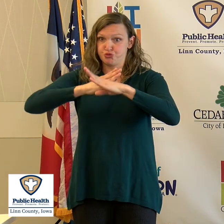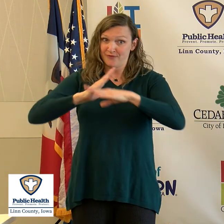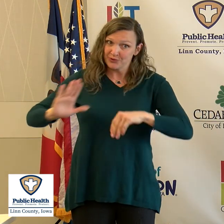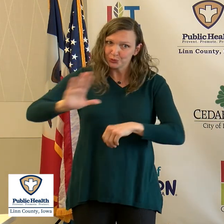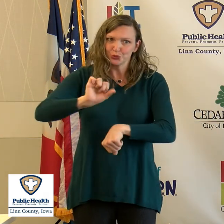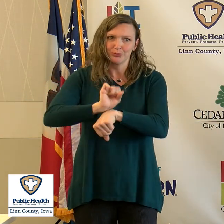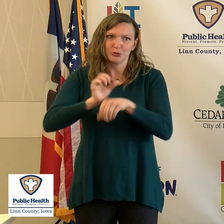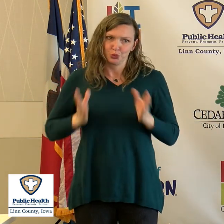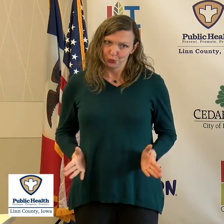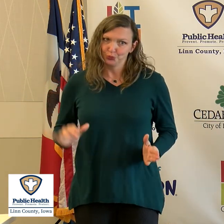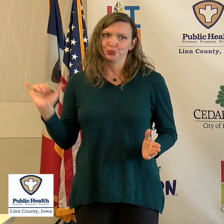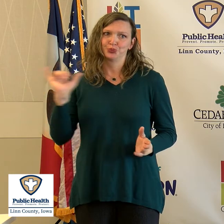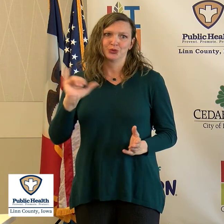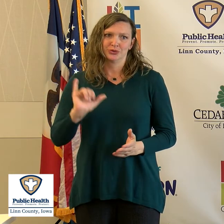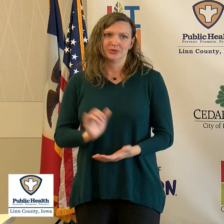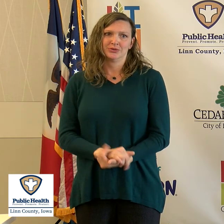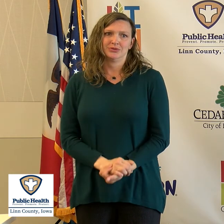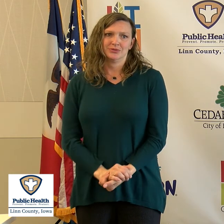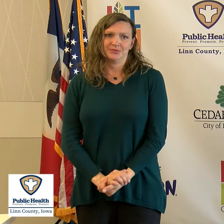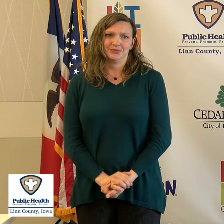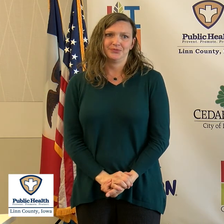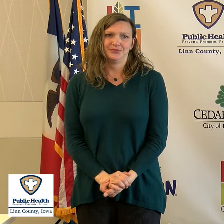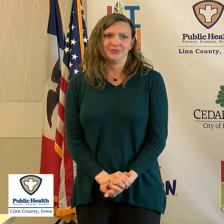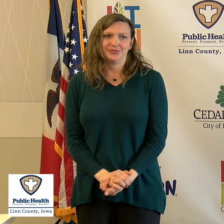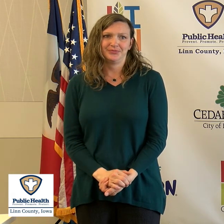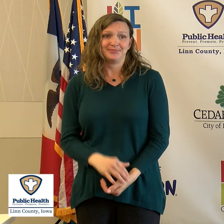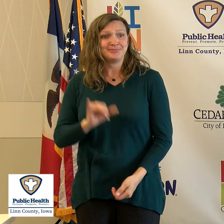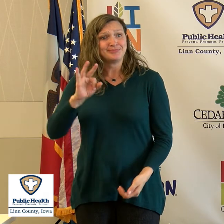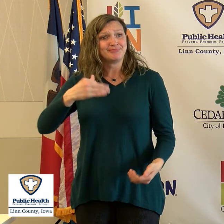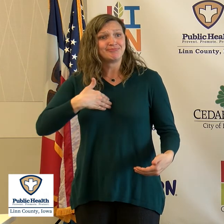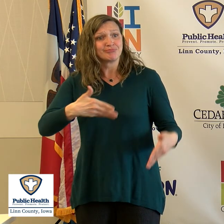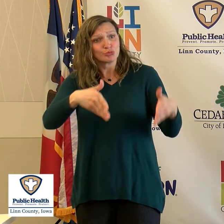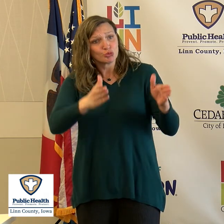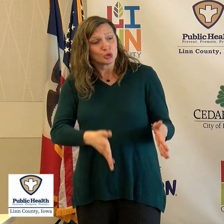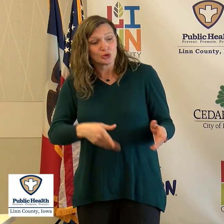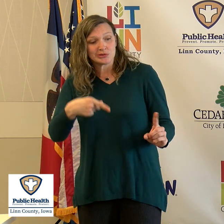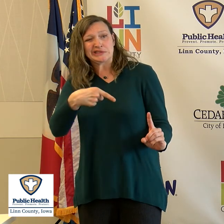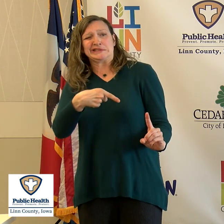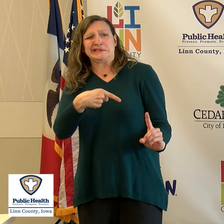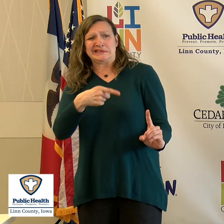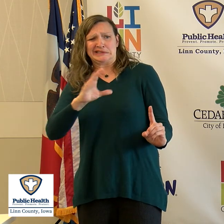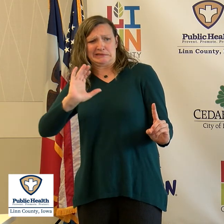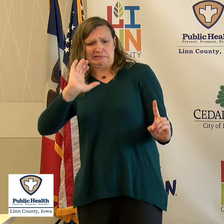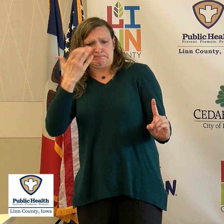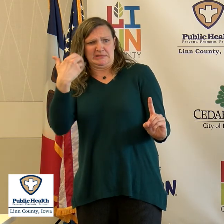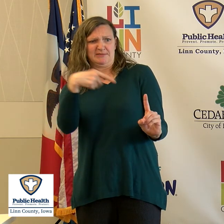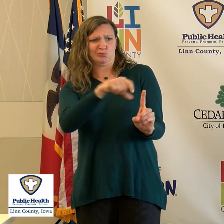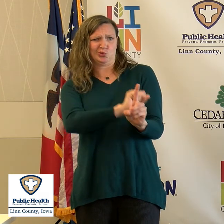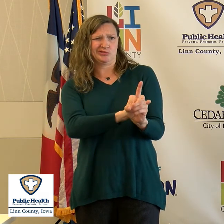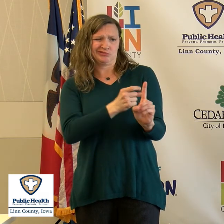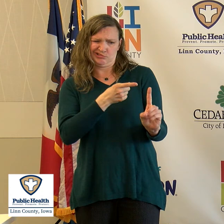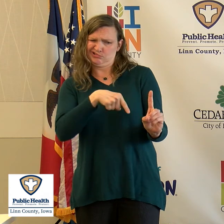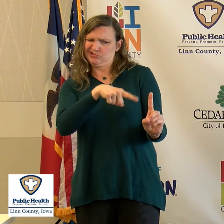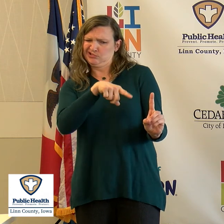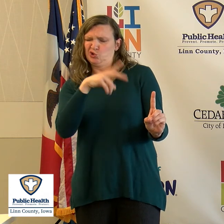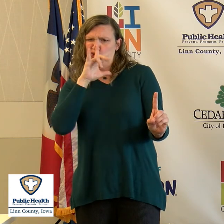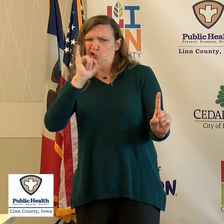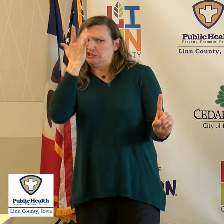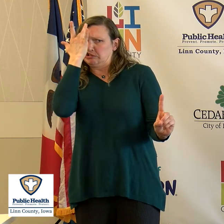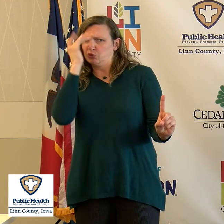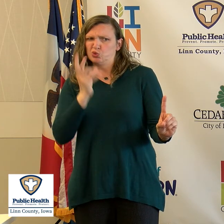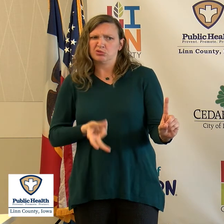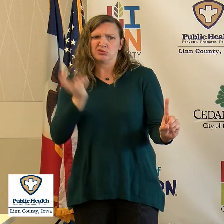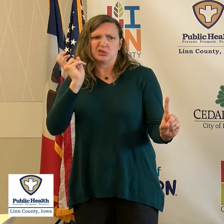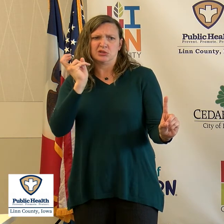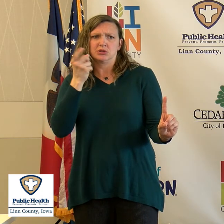Employers that have an employee or suspect an employee of having COVID-19 should work